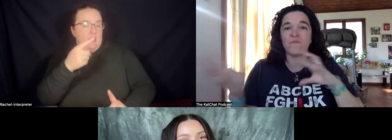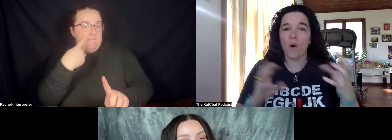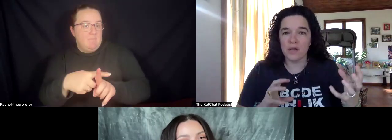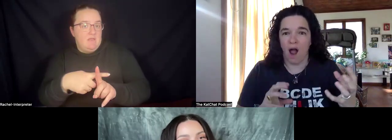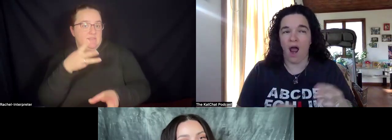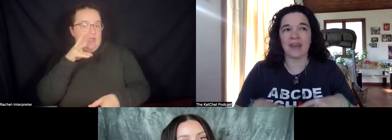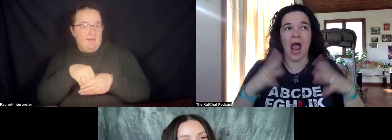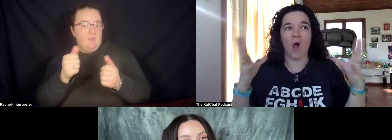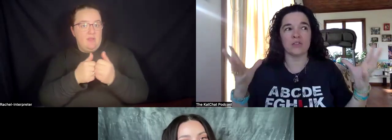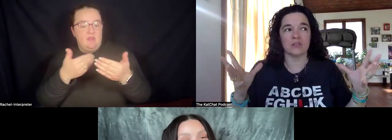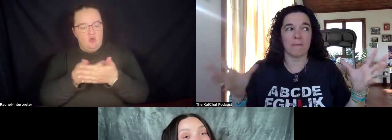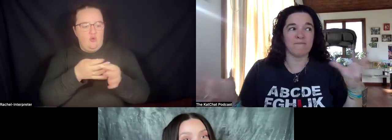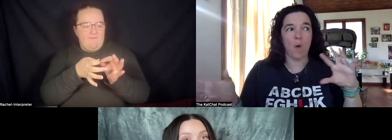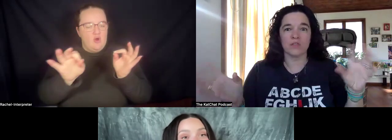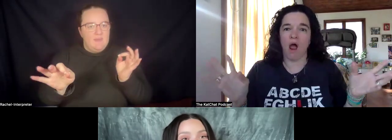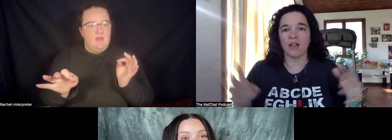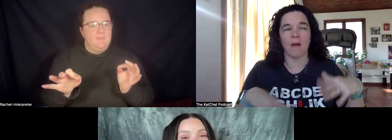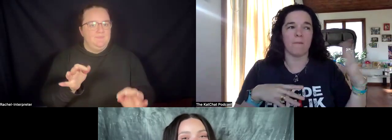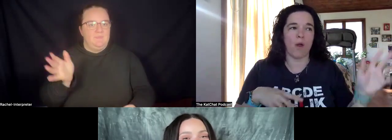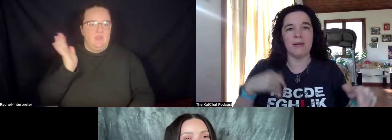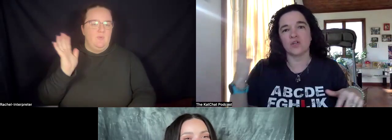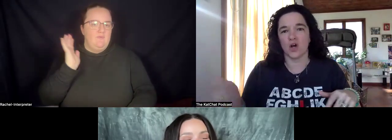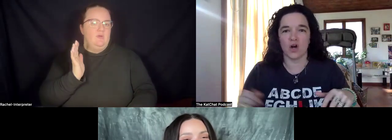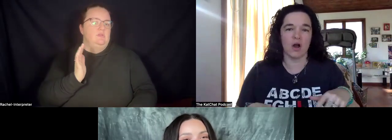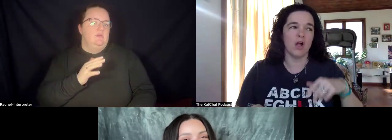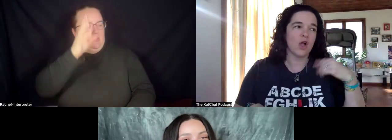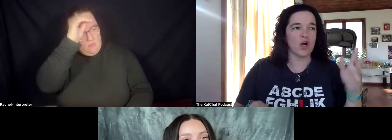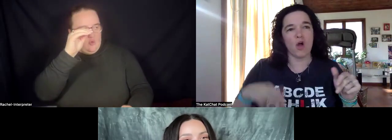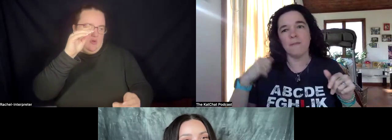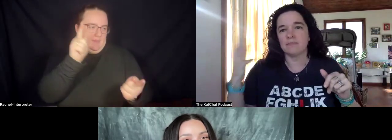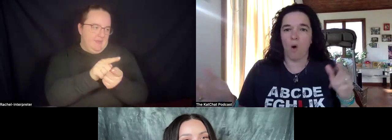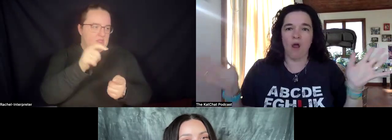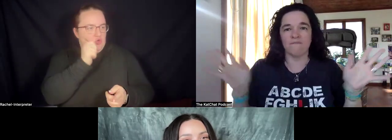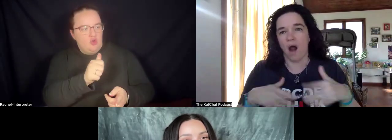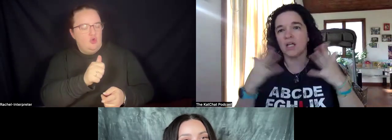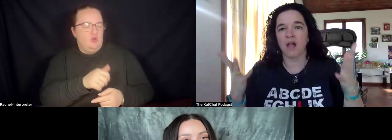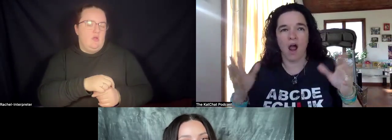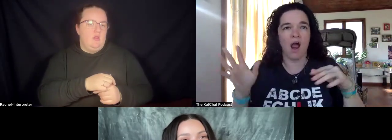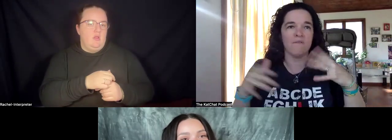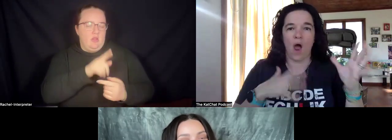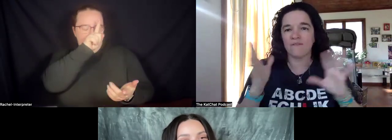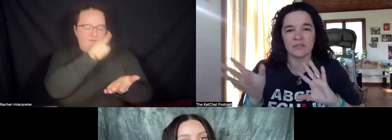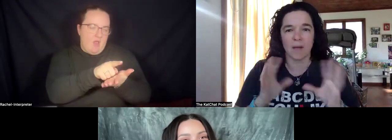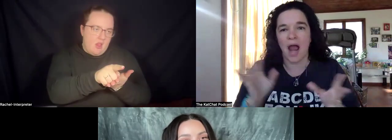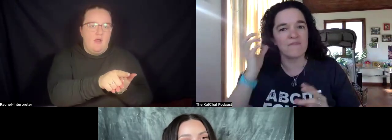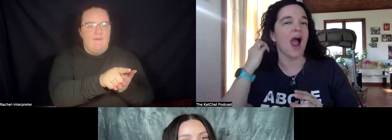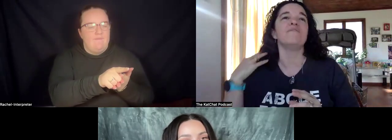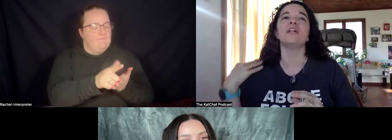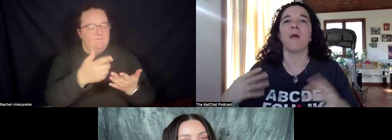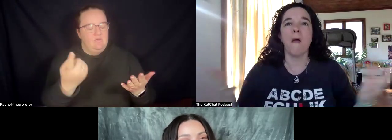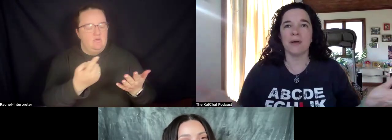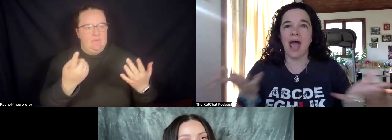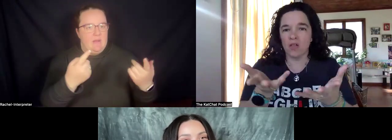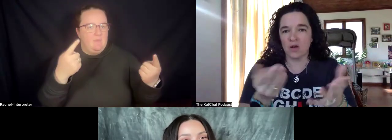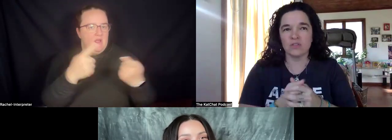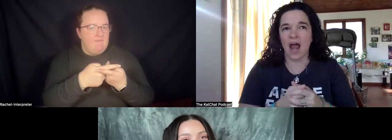new formula. Now, Mm, formula like boy meet girl, girl meet boy, fall in love, or have some kind of